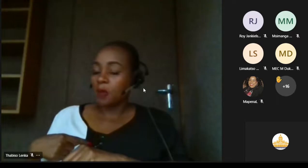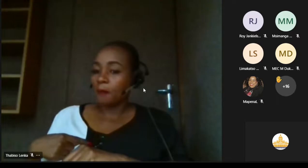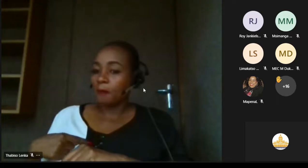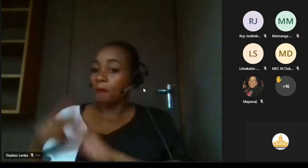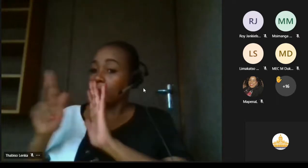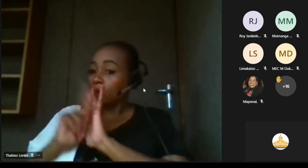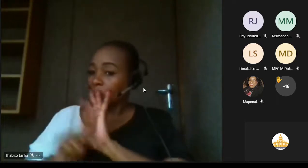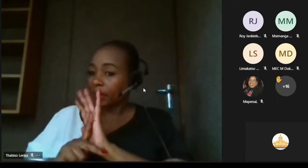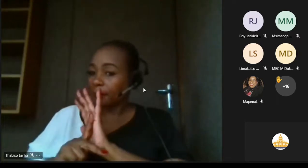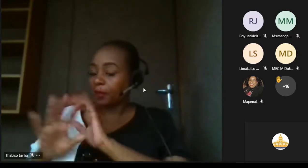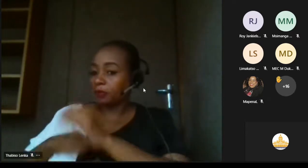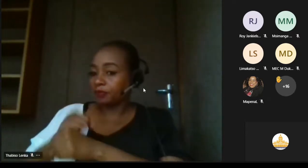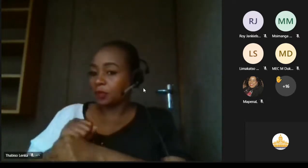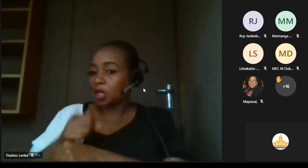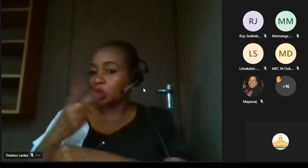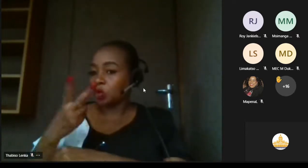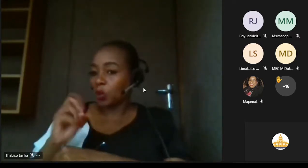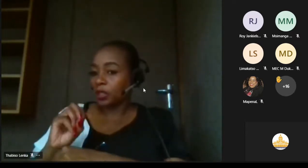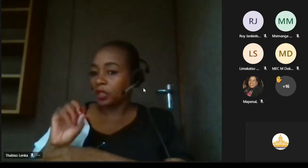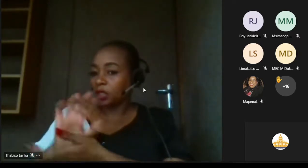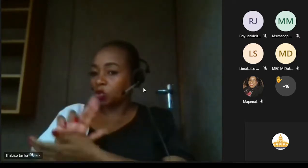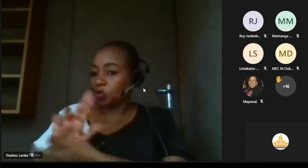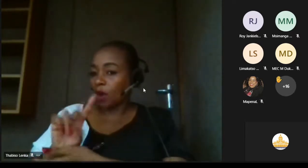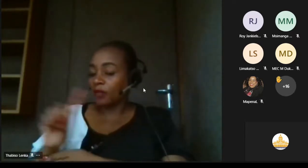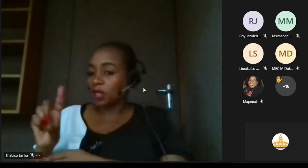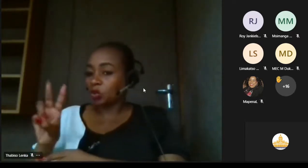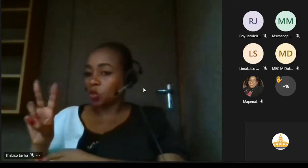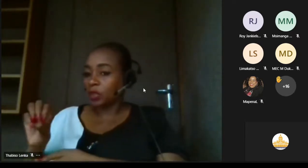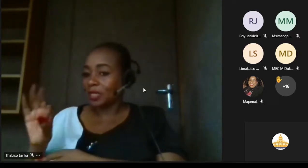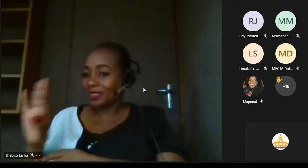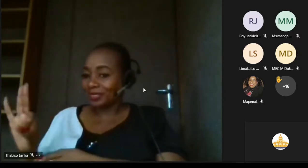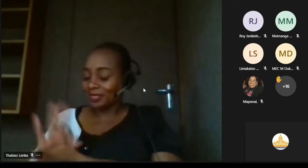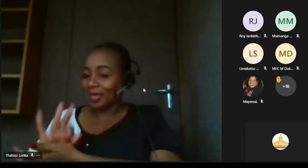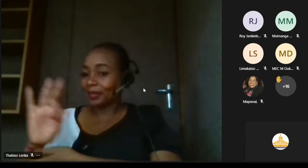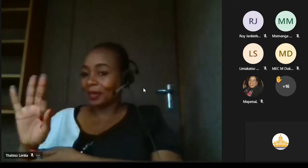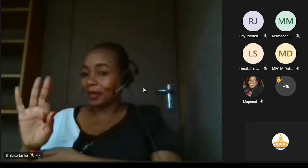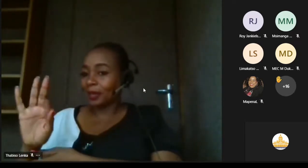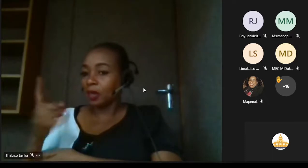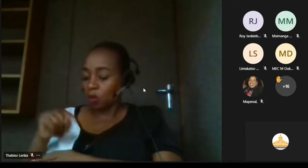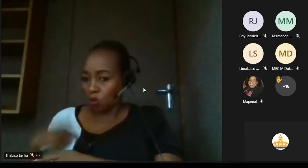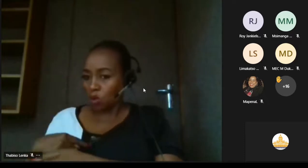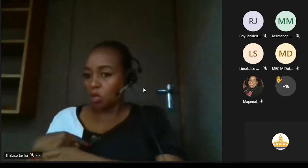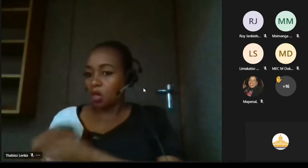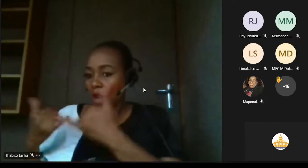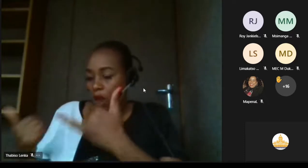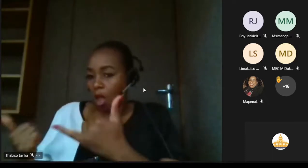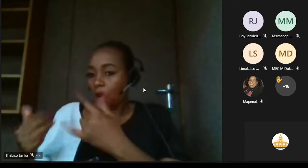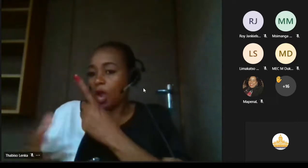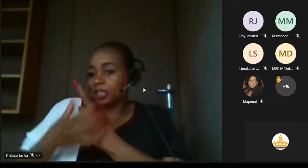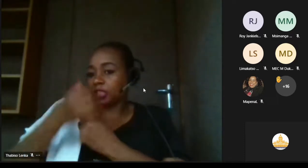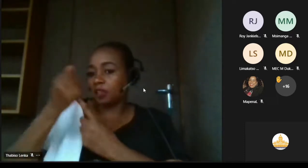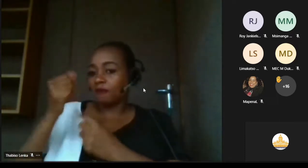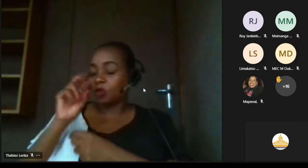program between 2012 and 2013 and 2020 financial year, it sits at